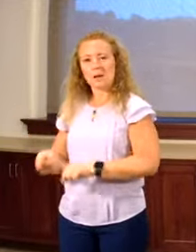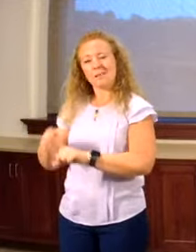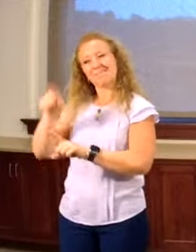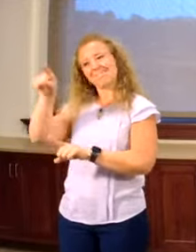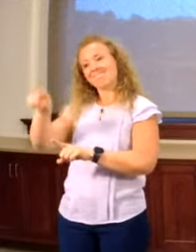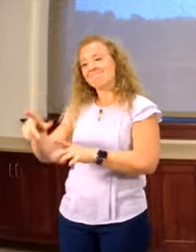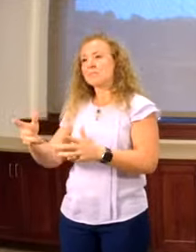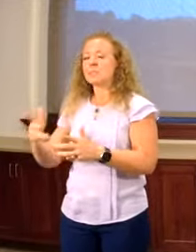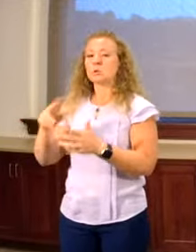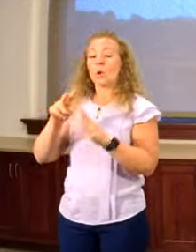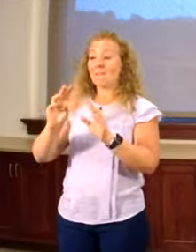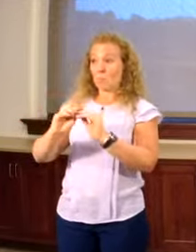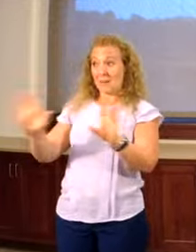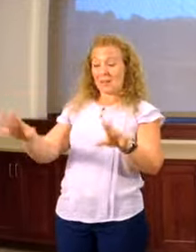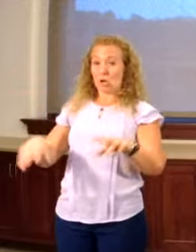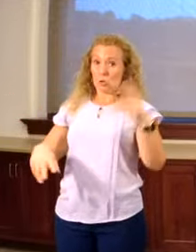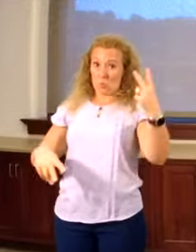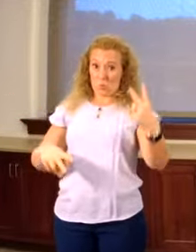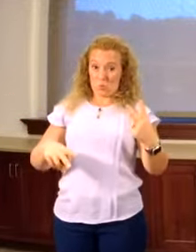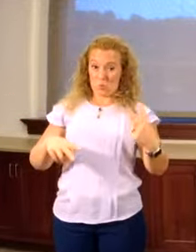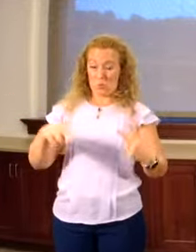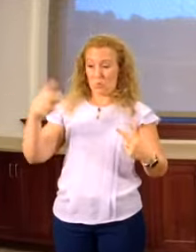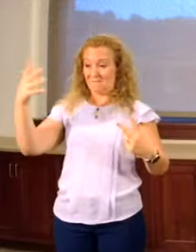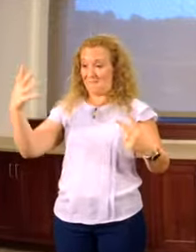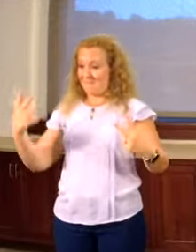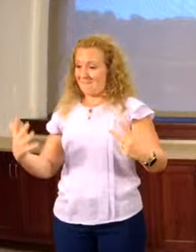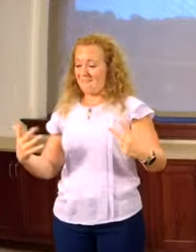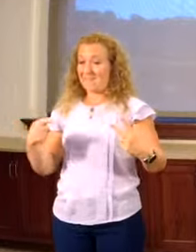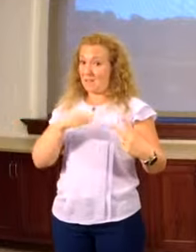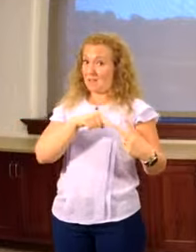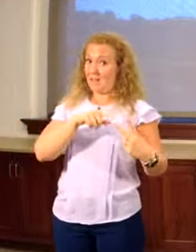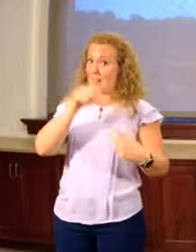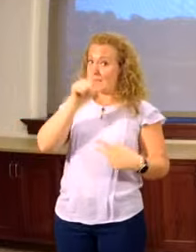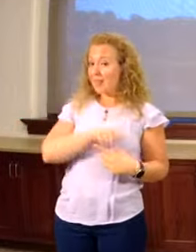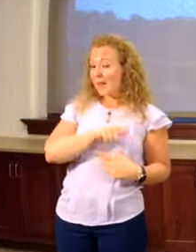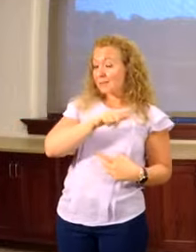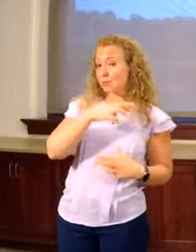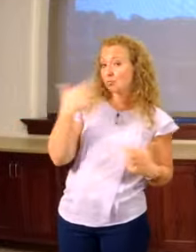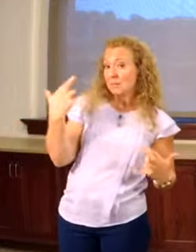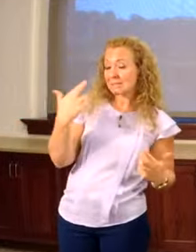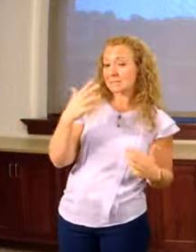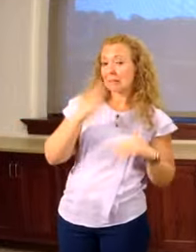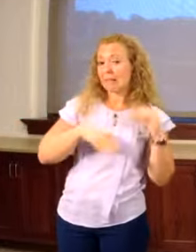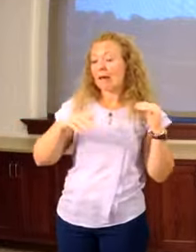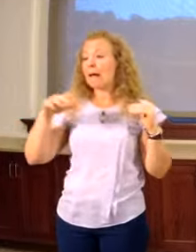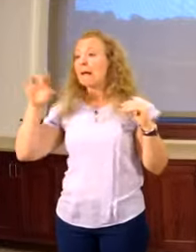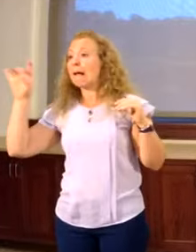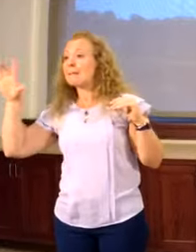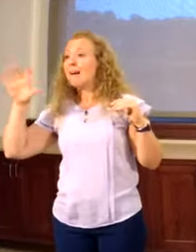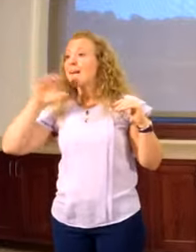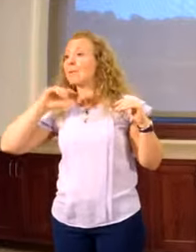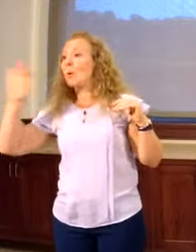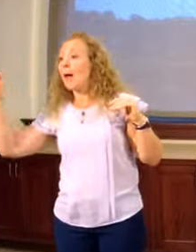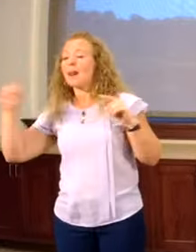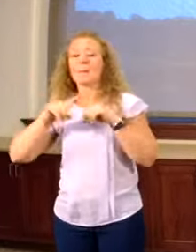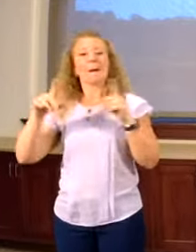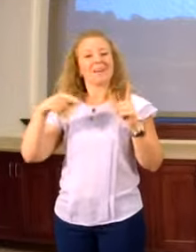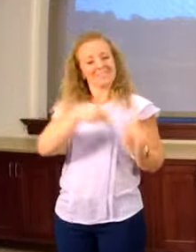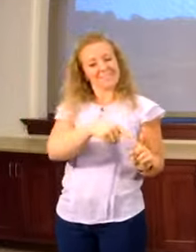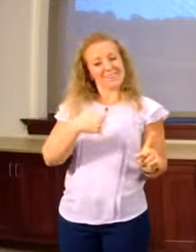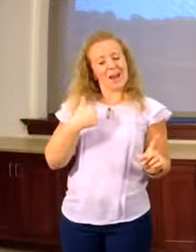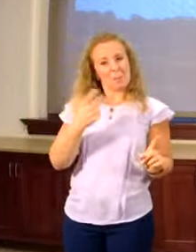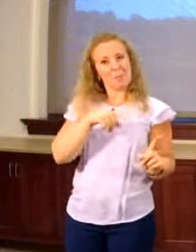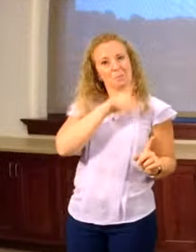I think we just need to be clear that it is not as high risk as if you're 85 or 90 when you get this, but there are young